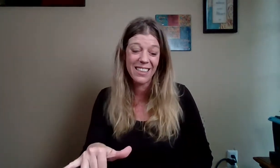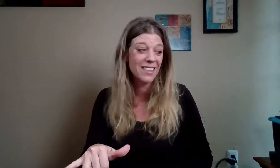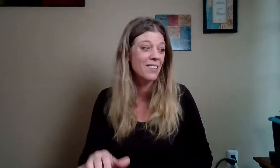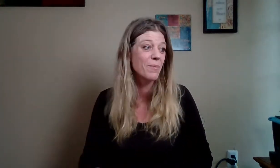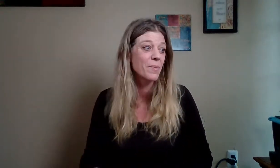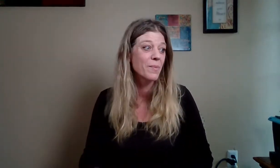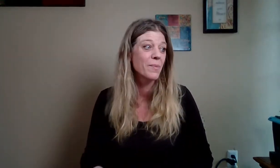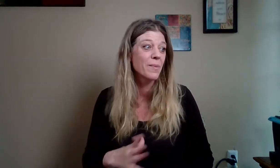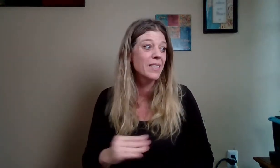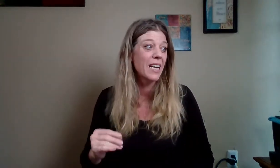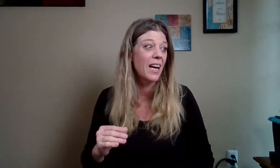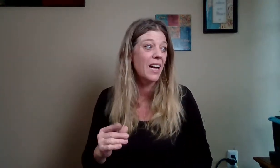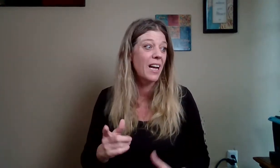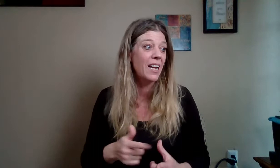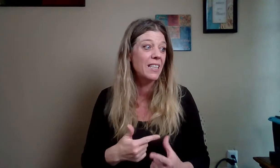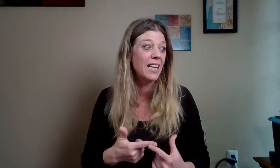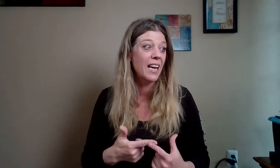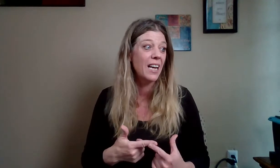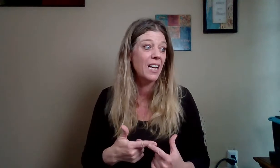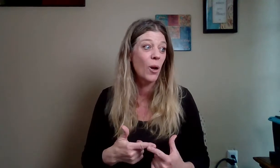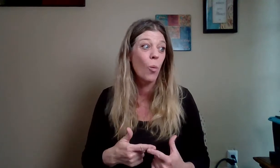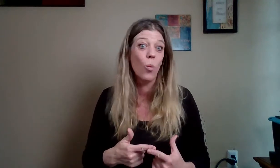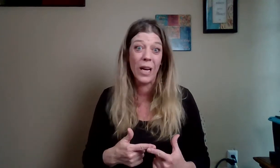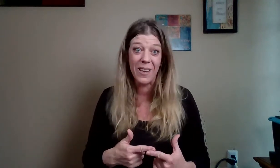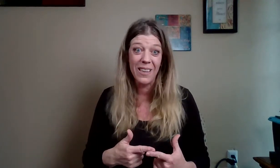that. And then will.